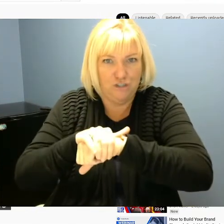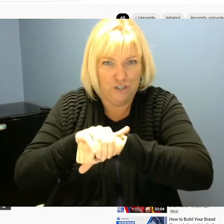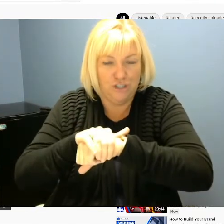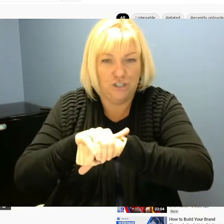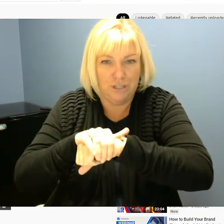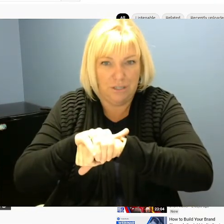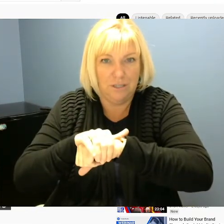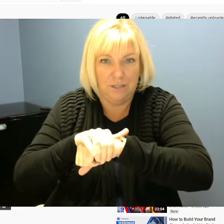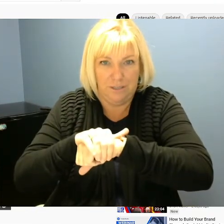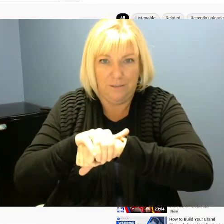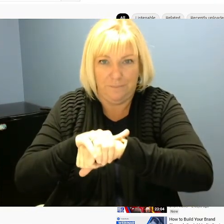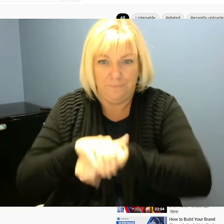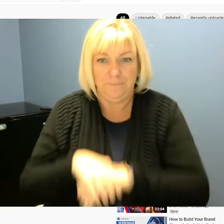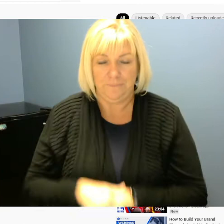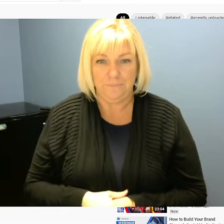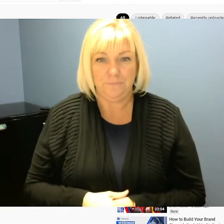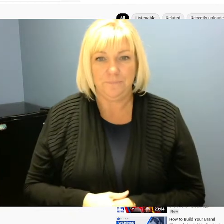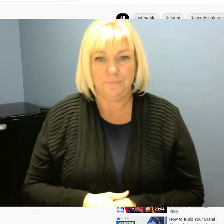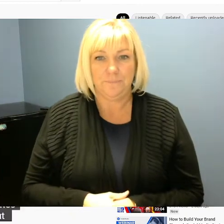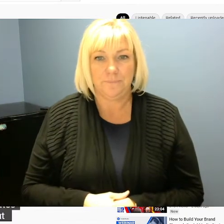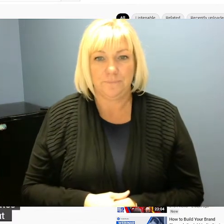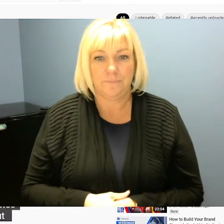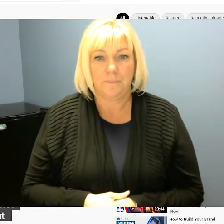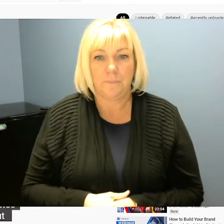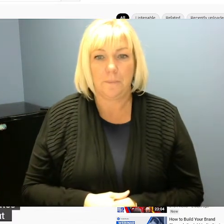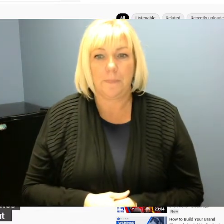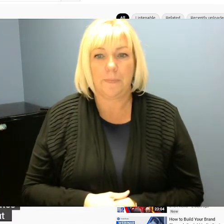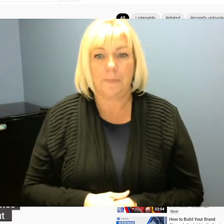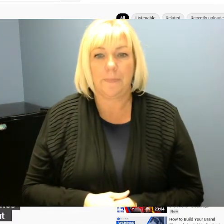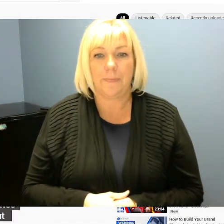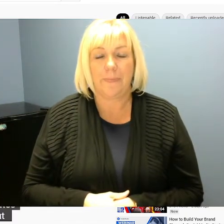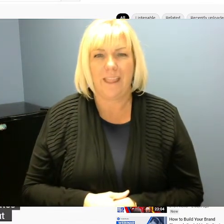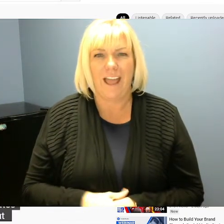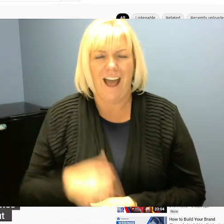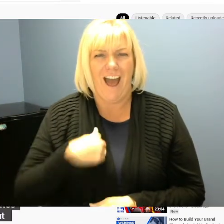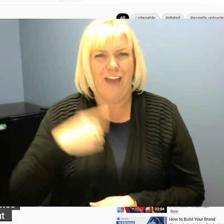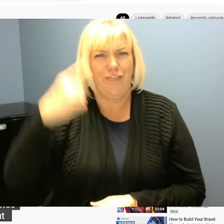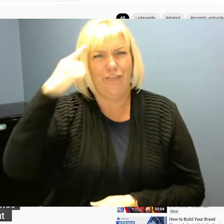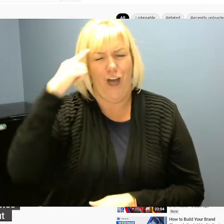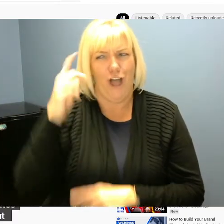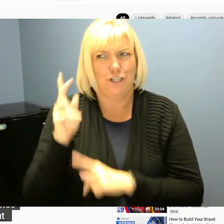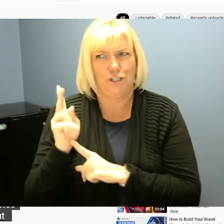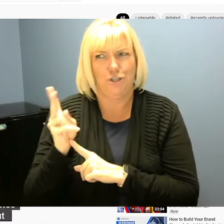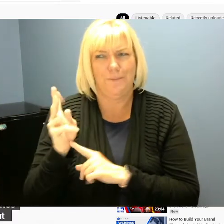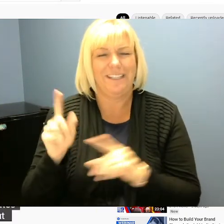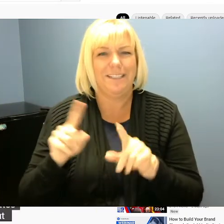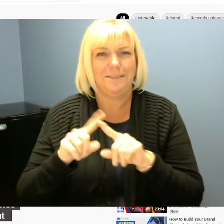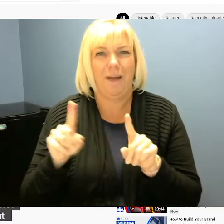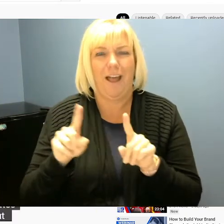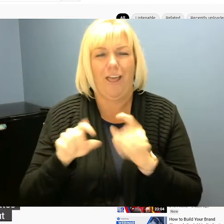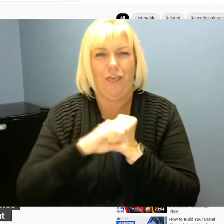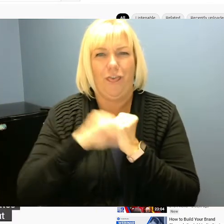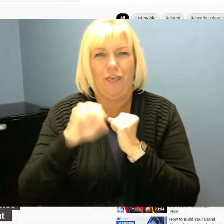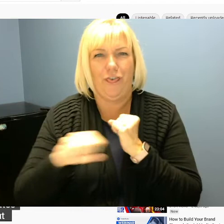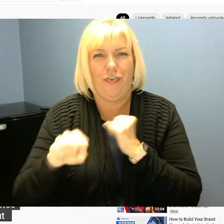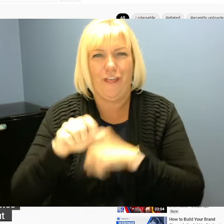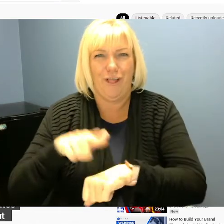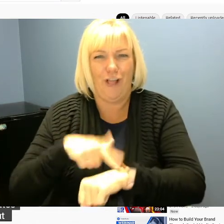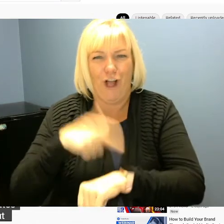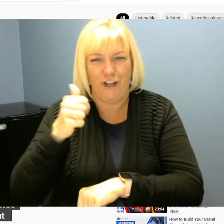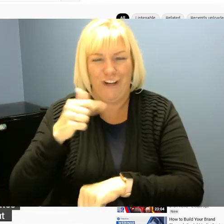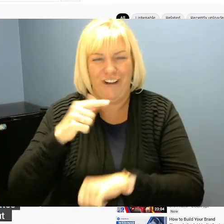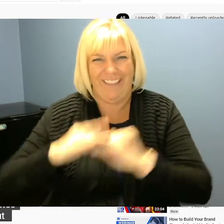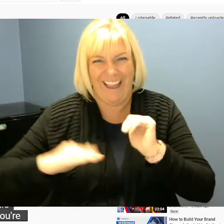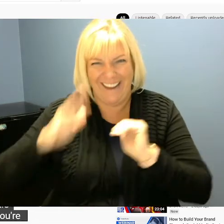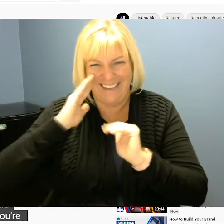fighting against the British. All right, that took me about maybe 2 minutes longer than I thought it was going to